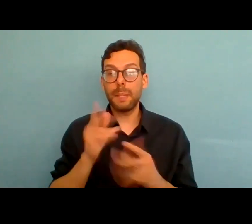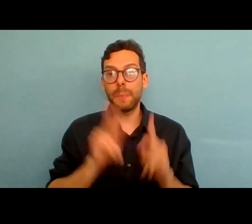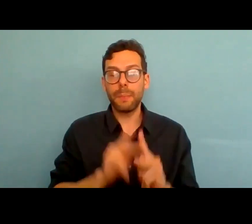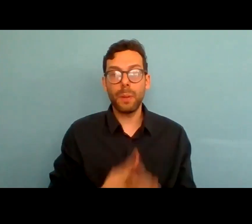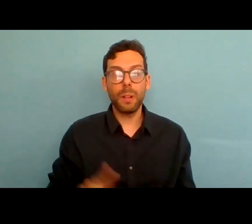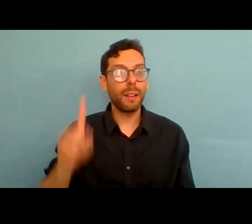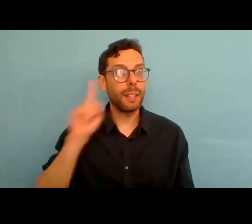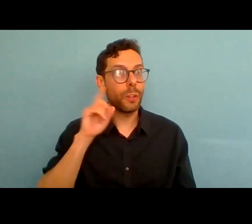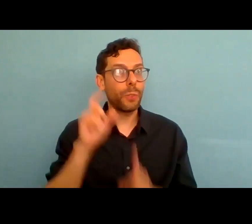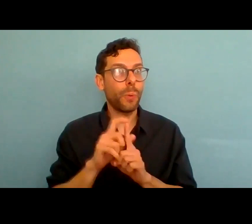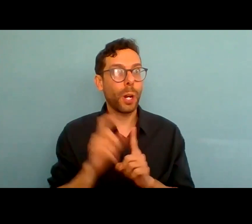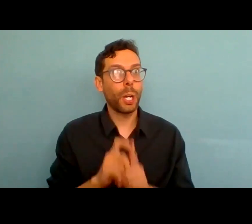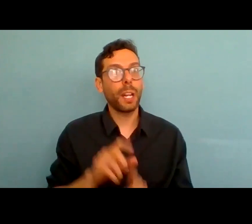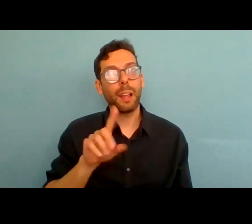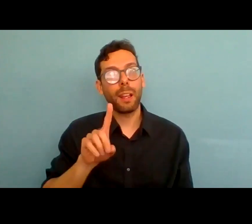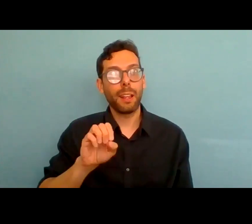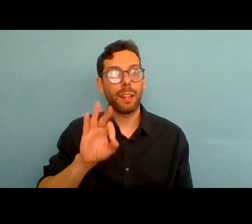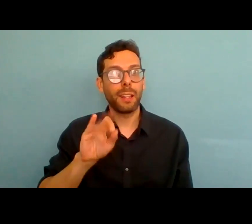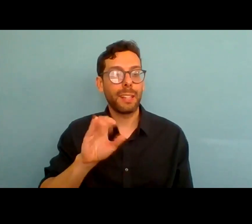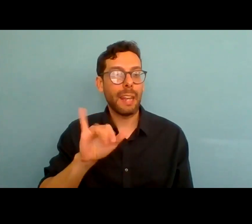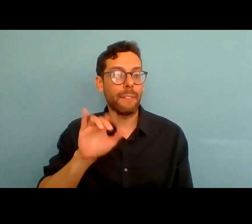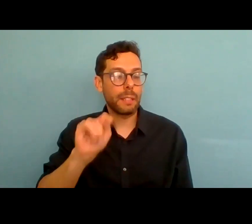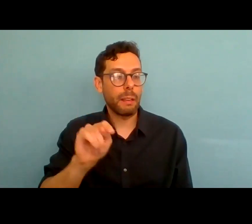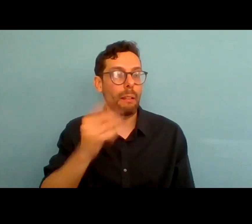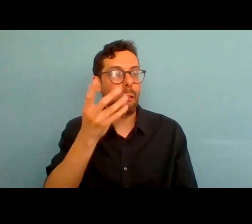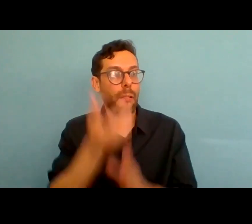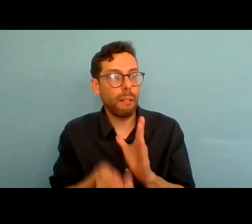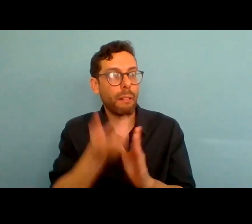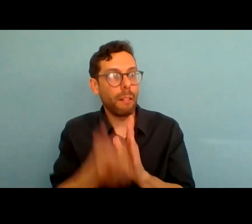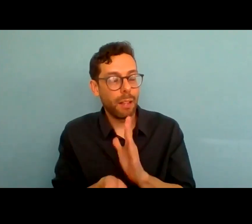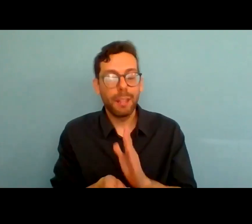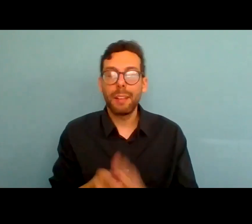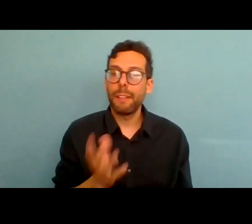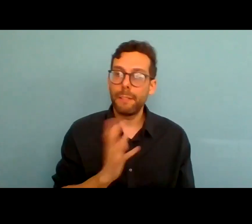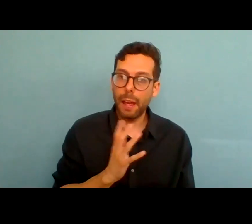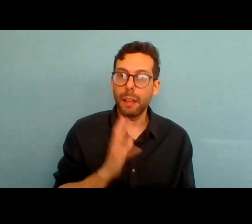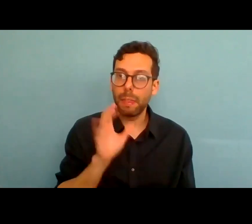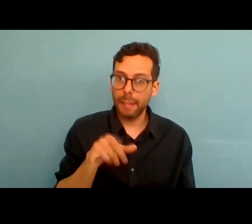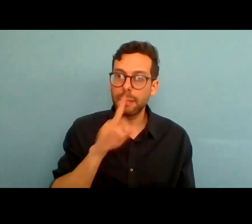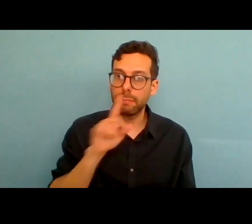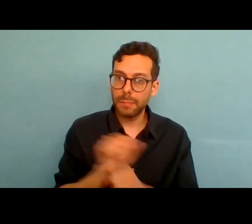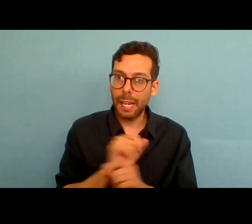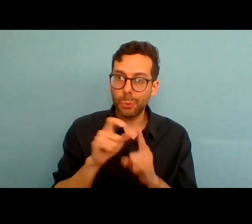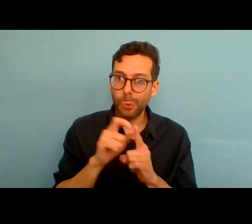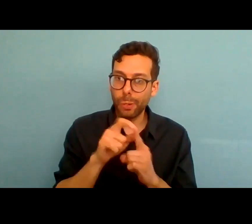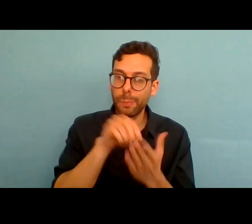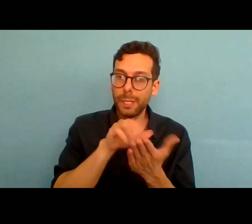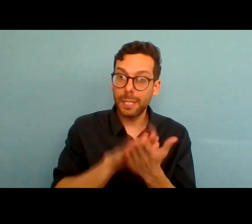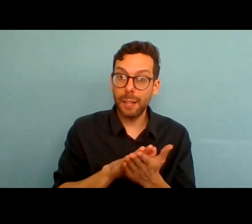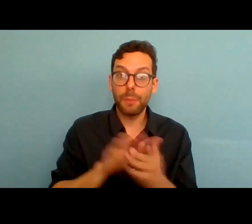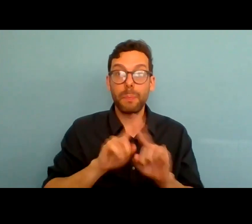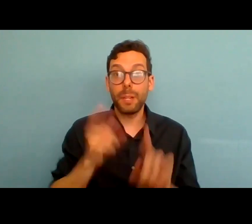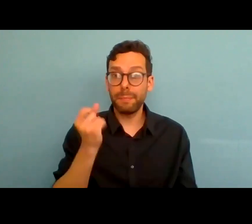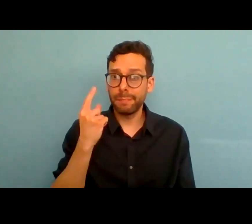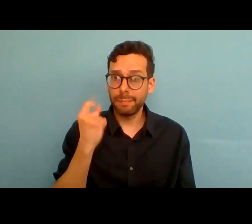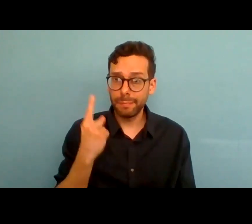it's written. But it's also important to understand that those same labels, you could say about me. I